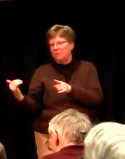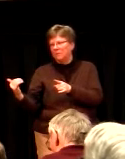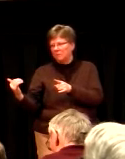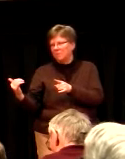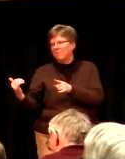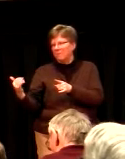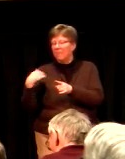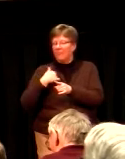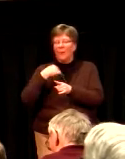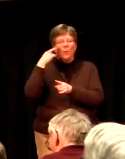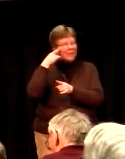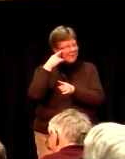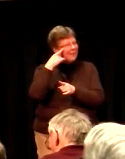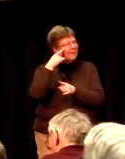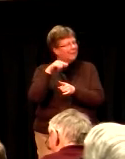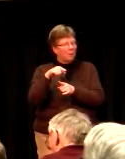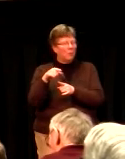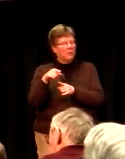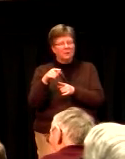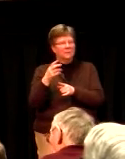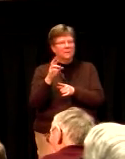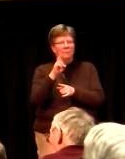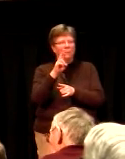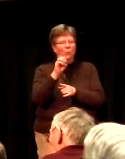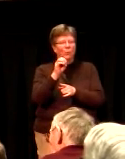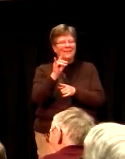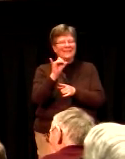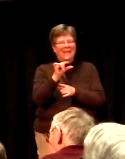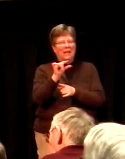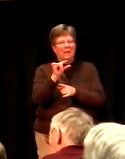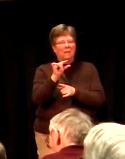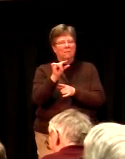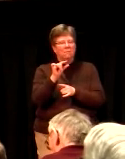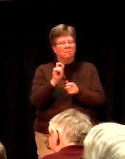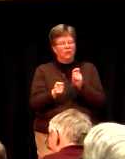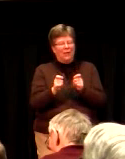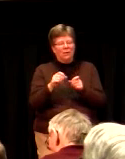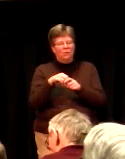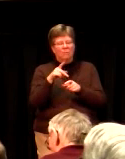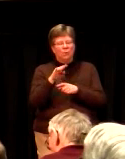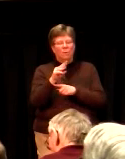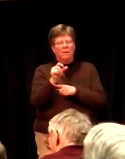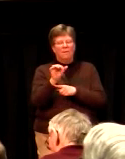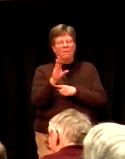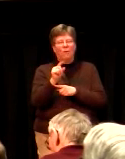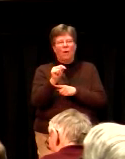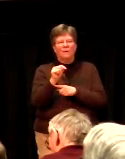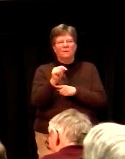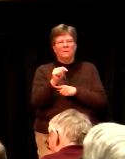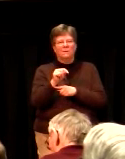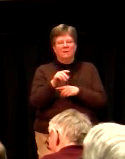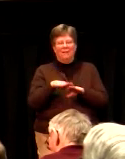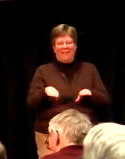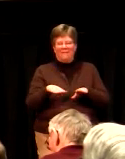And we think there was some resetting of the permafrost levels. And